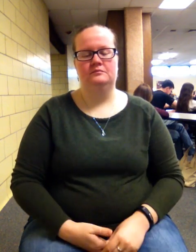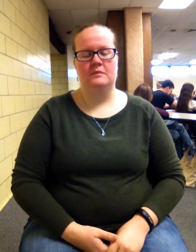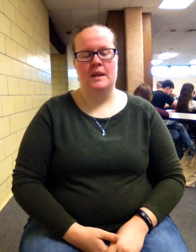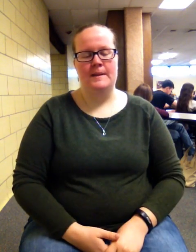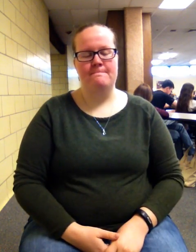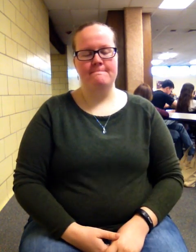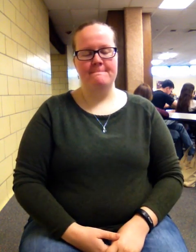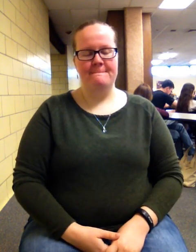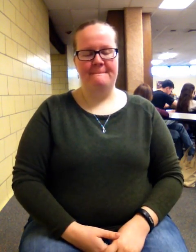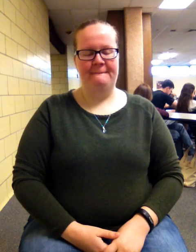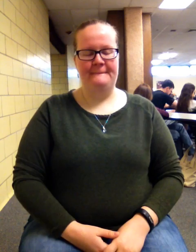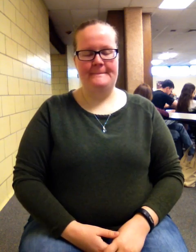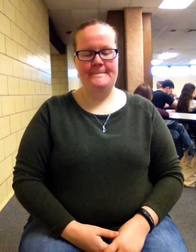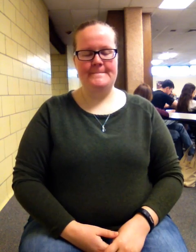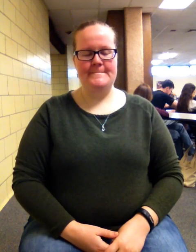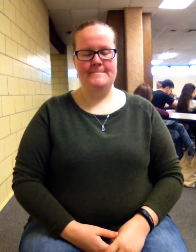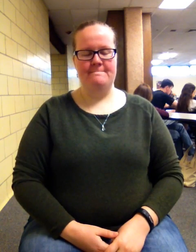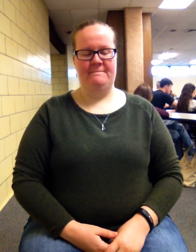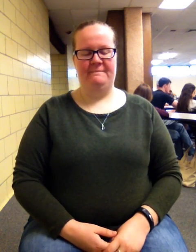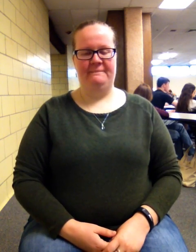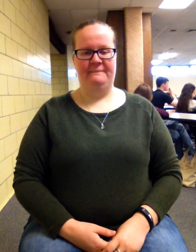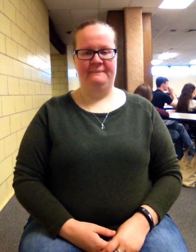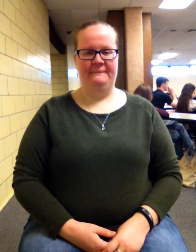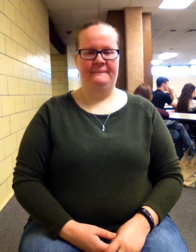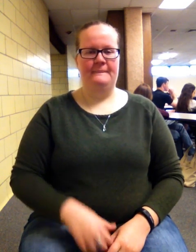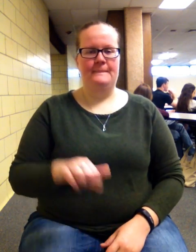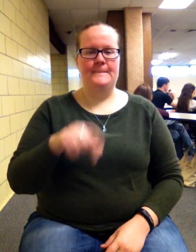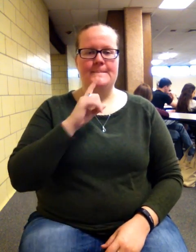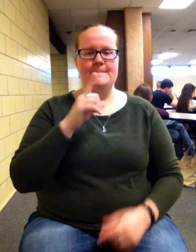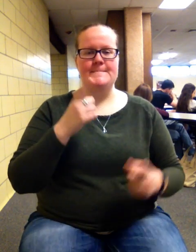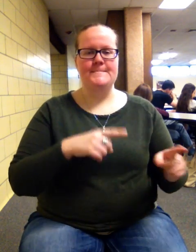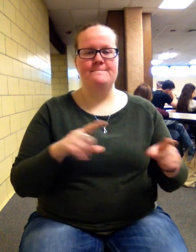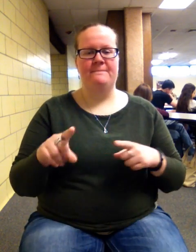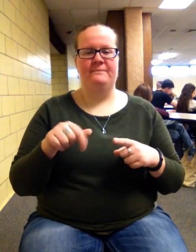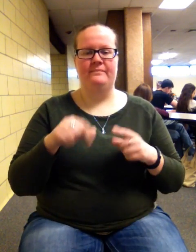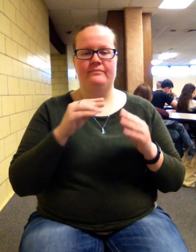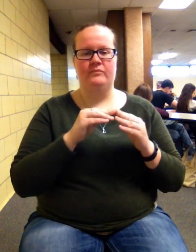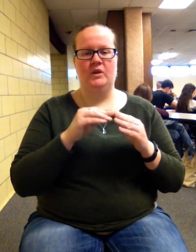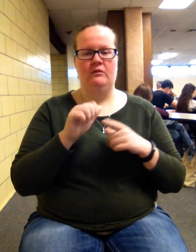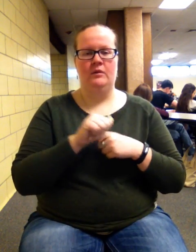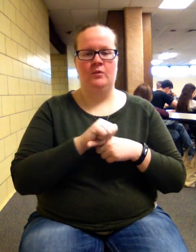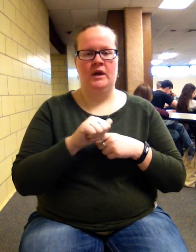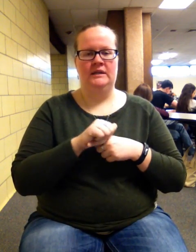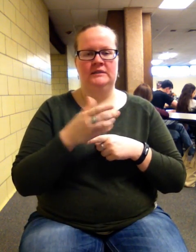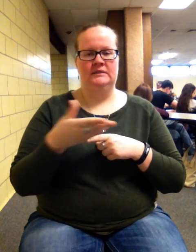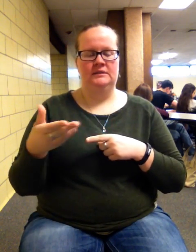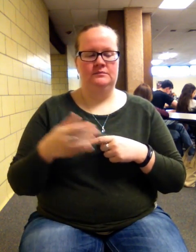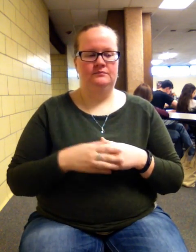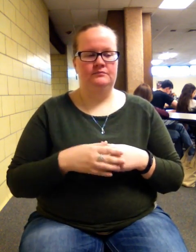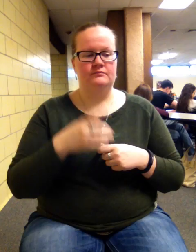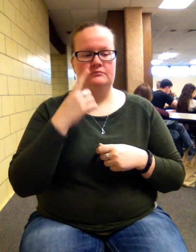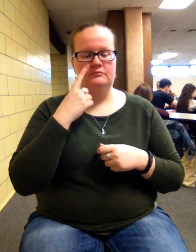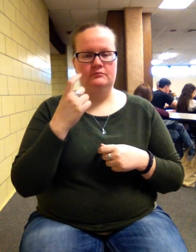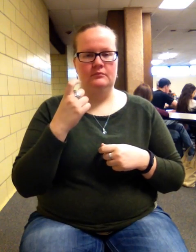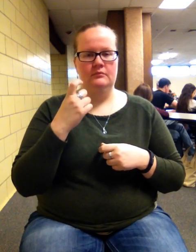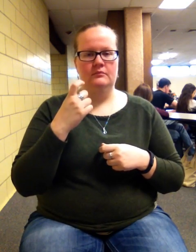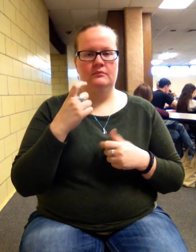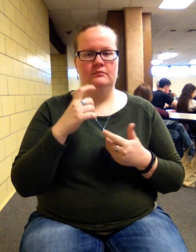So here's what happens. This is more of a practice thing. Because the way the